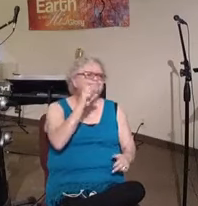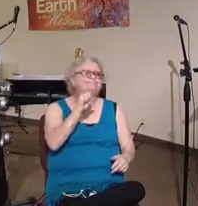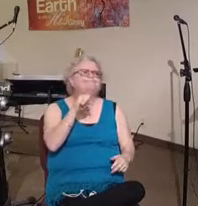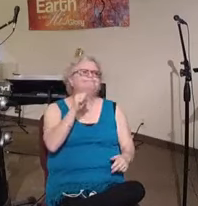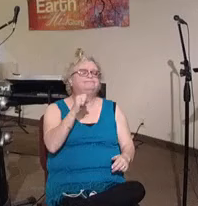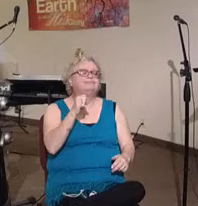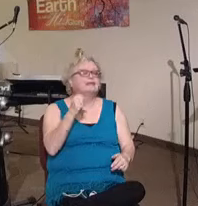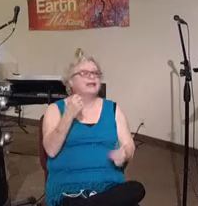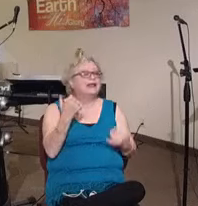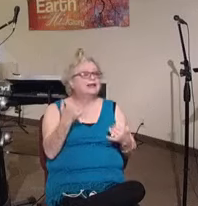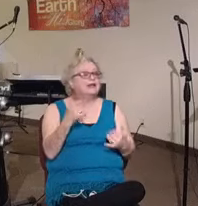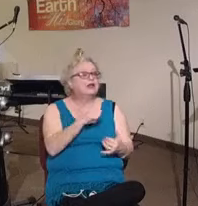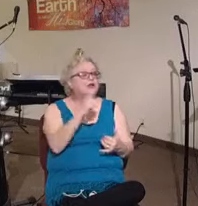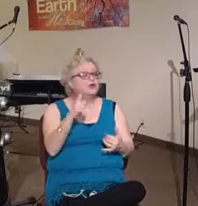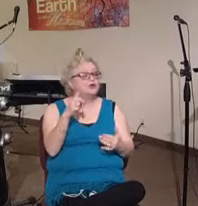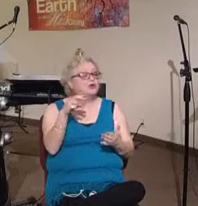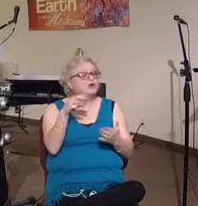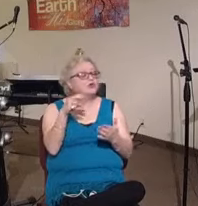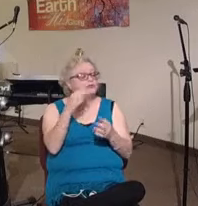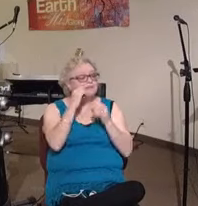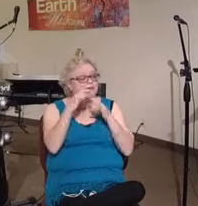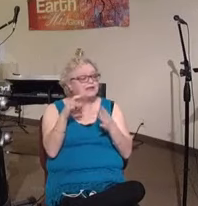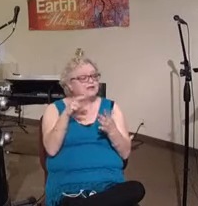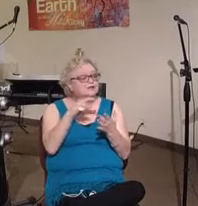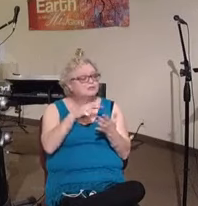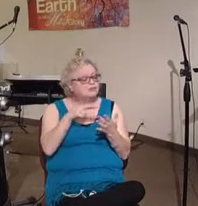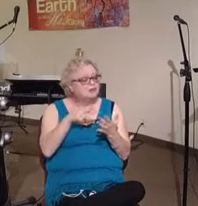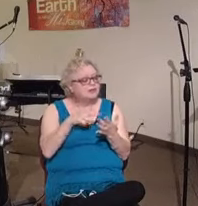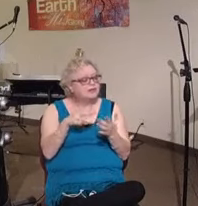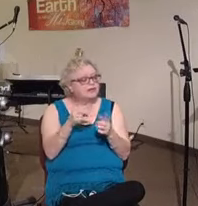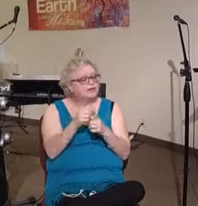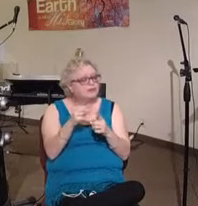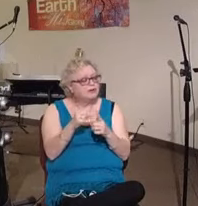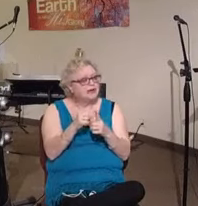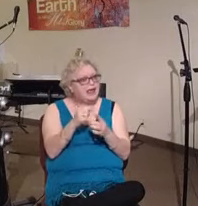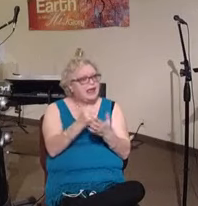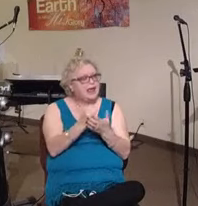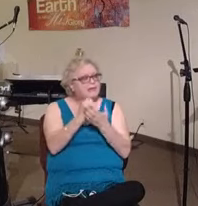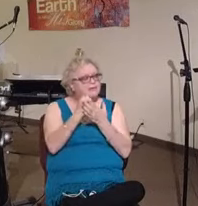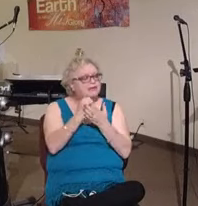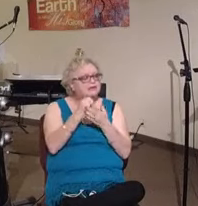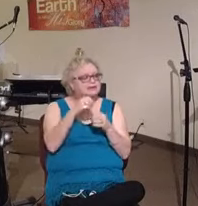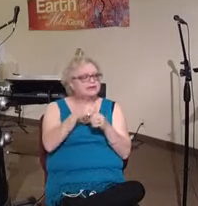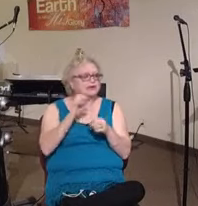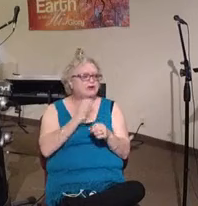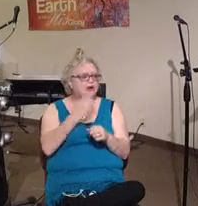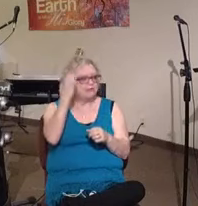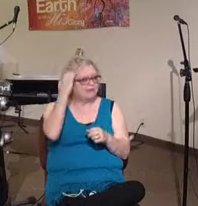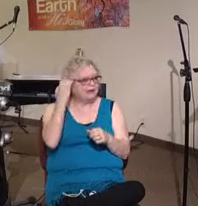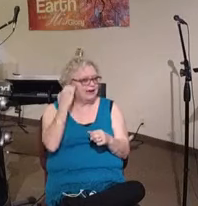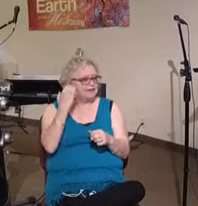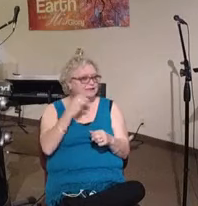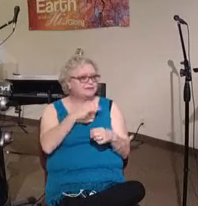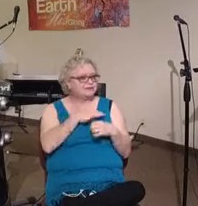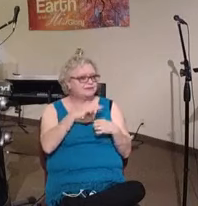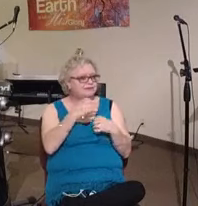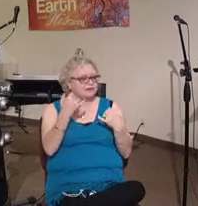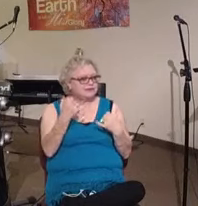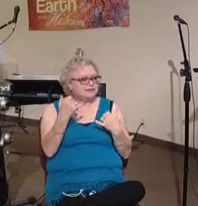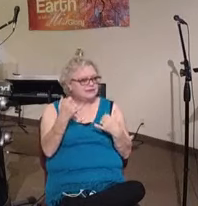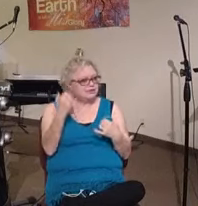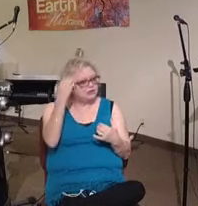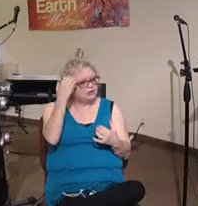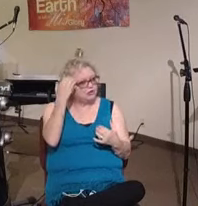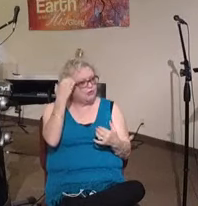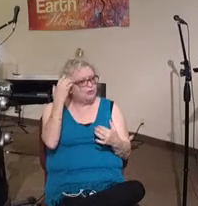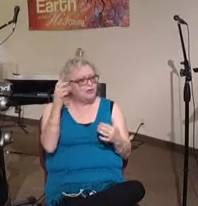Now, Lord, would you bless the reading of the word? Help us to get in our minds and our spirits what you have for us today in knowing